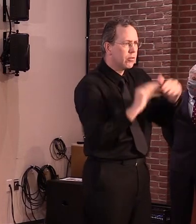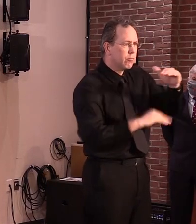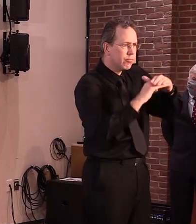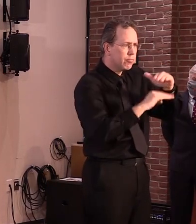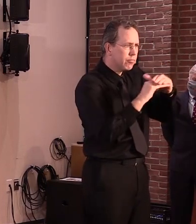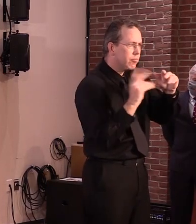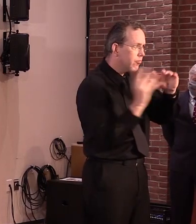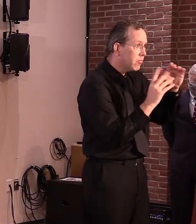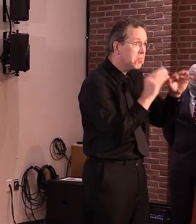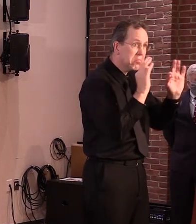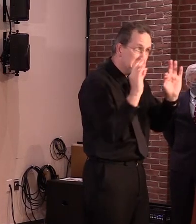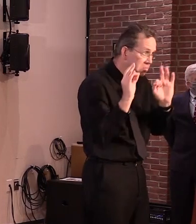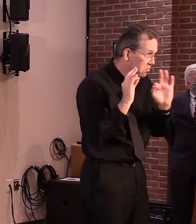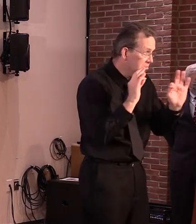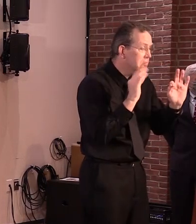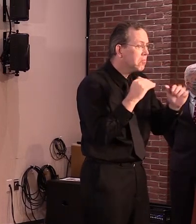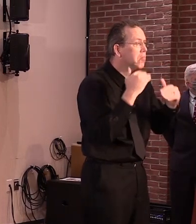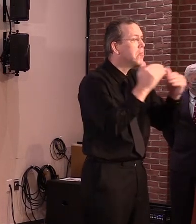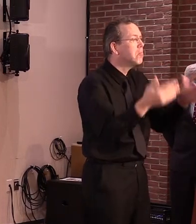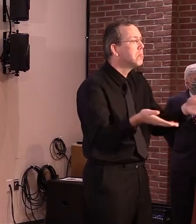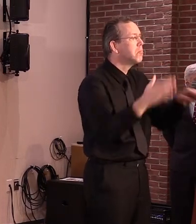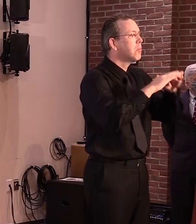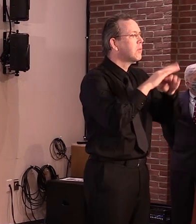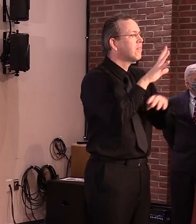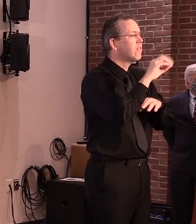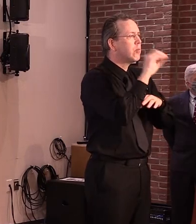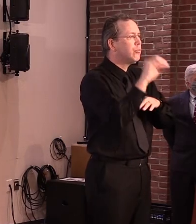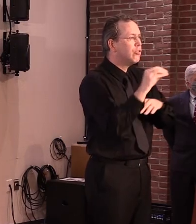it safely. Okay, thank you.